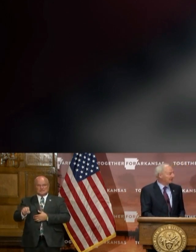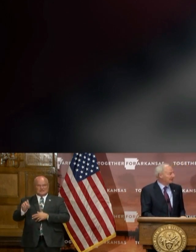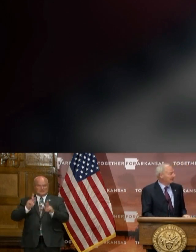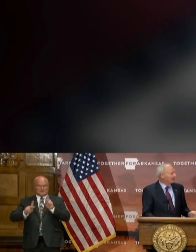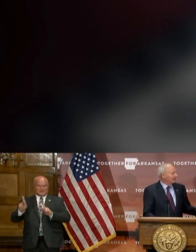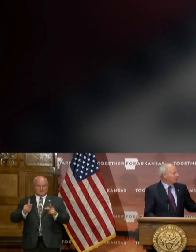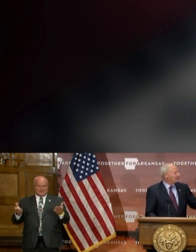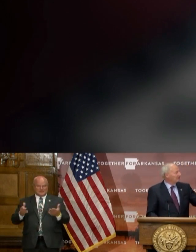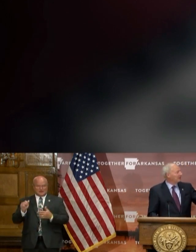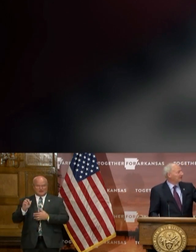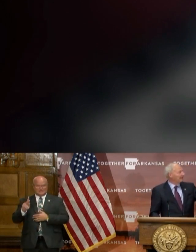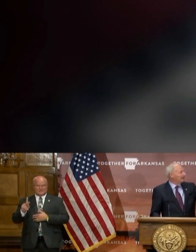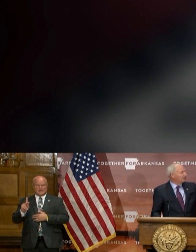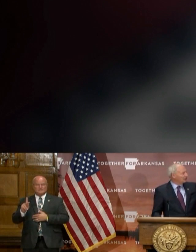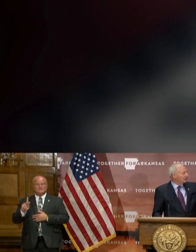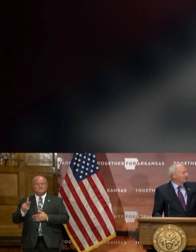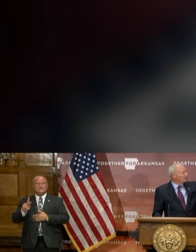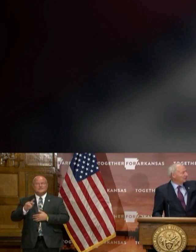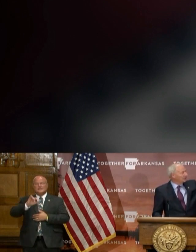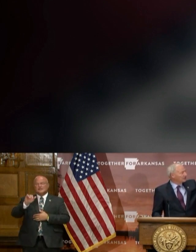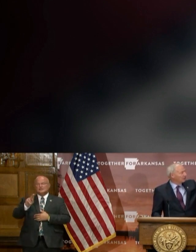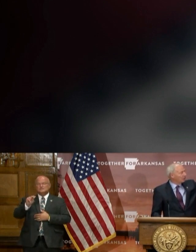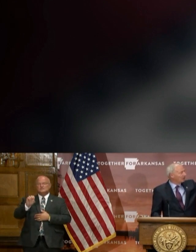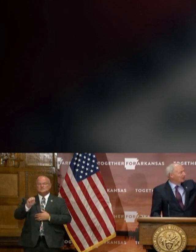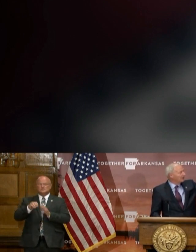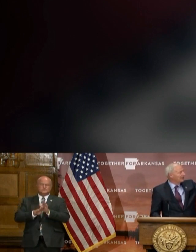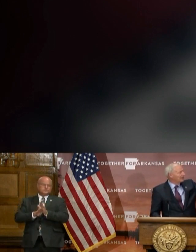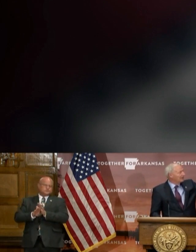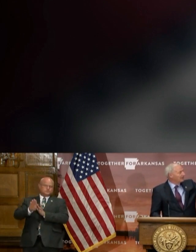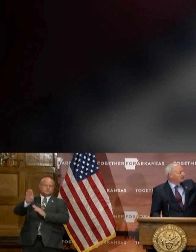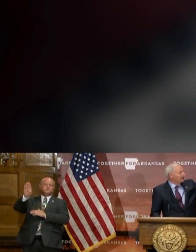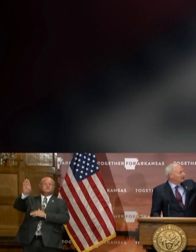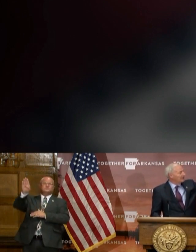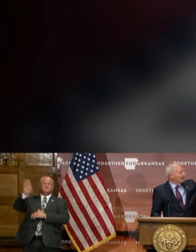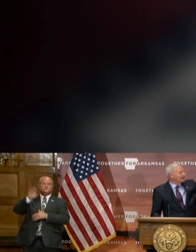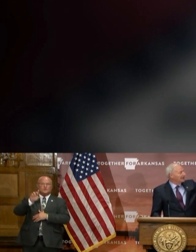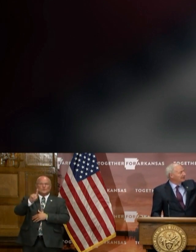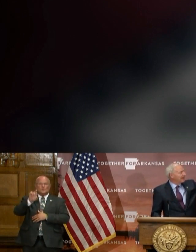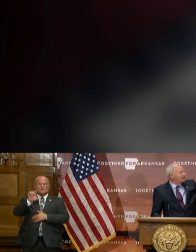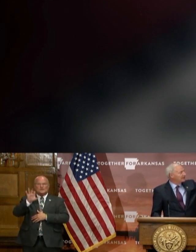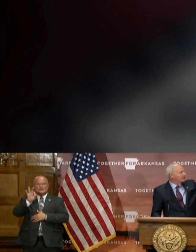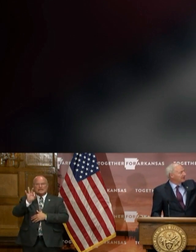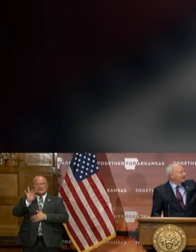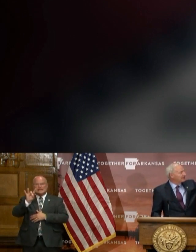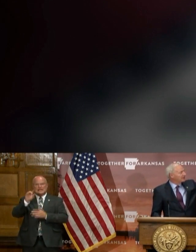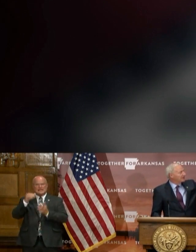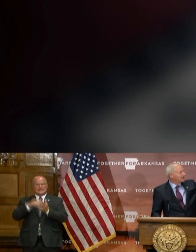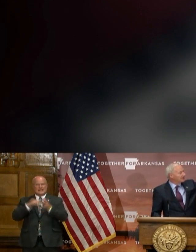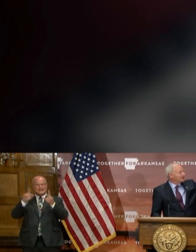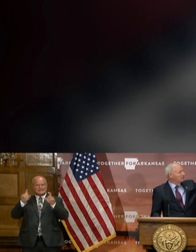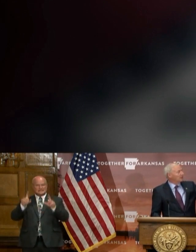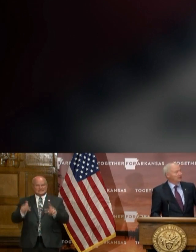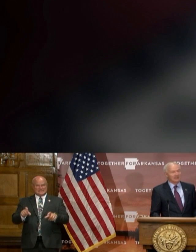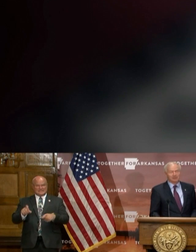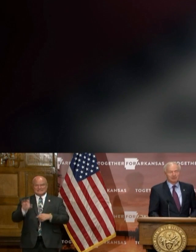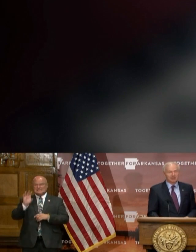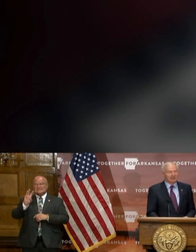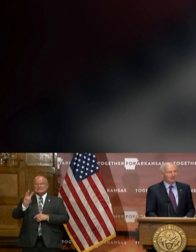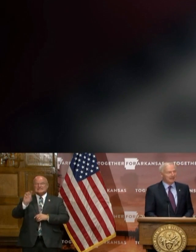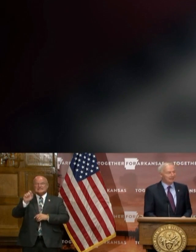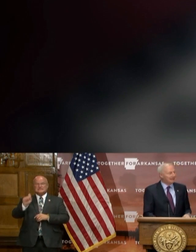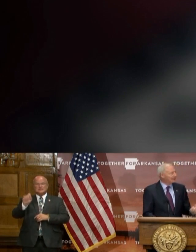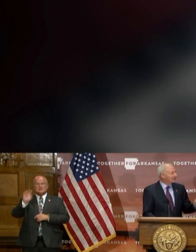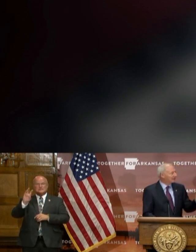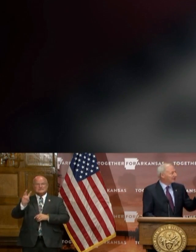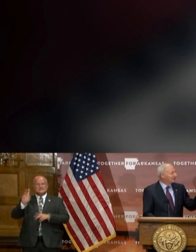population in 1 month. And then June is when we soared up to 198,000 tests, 6.6% of